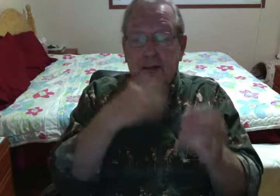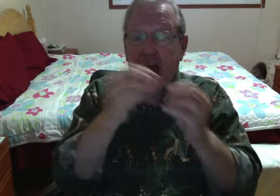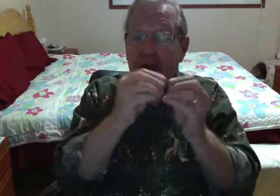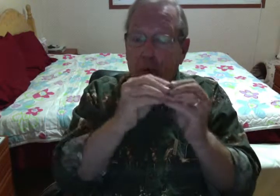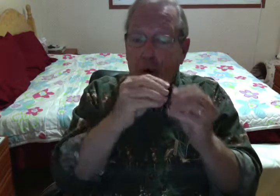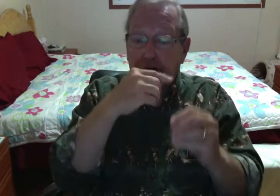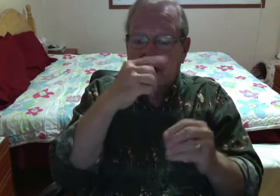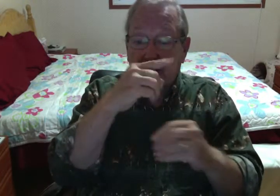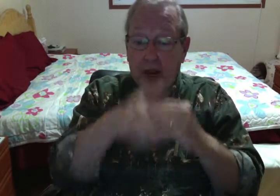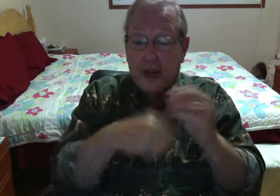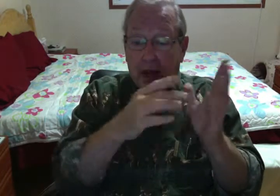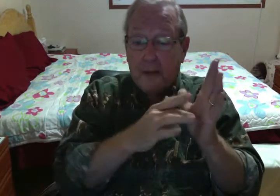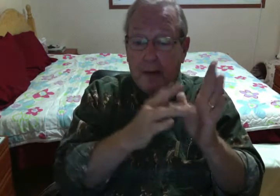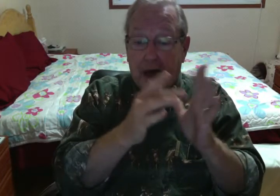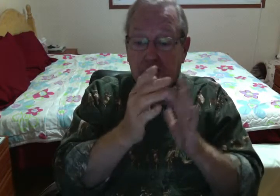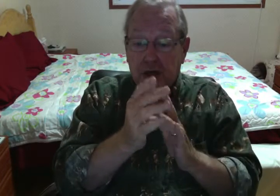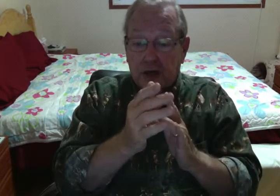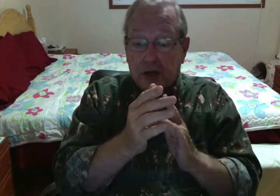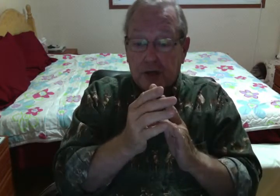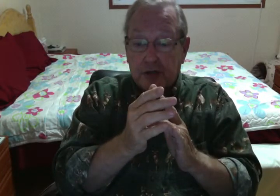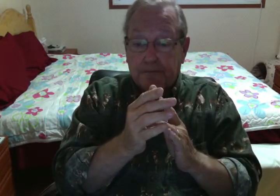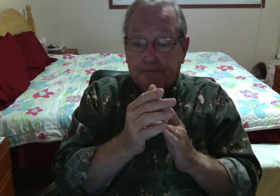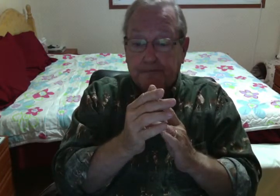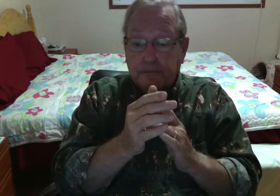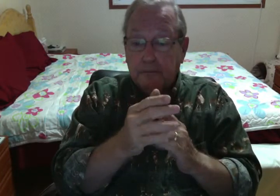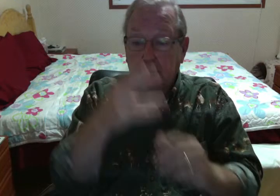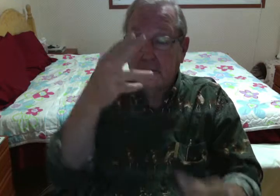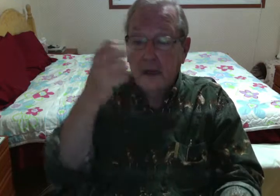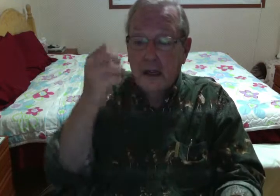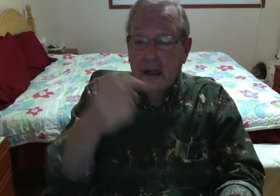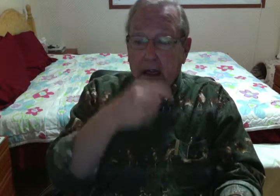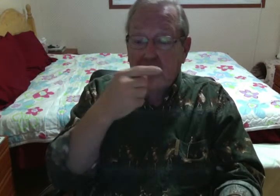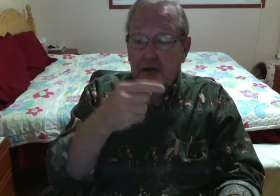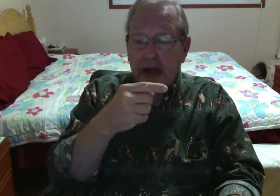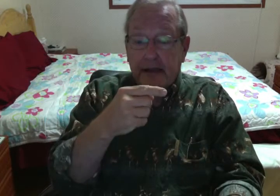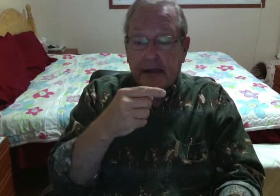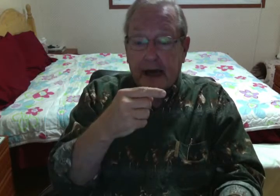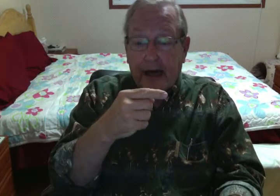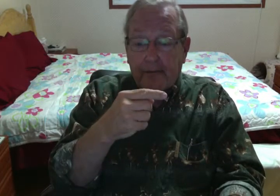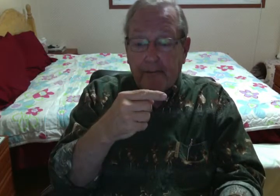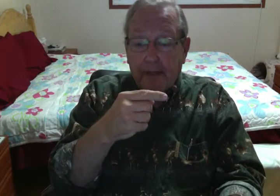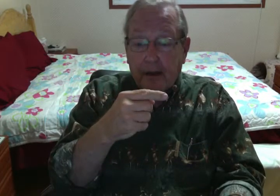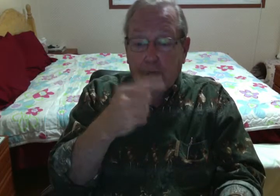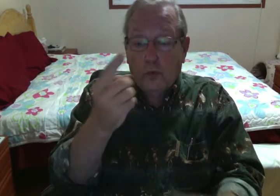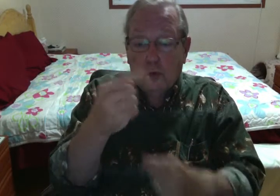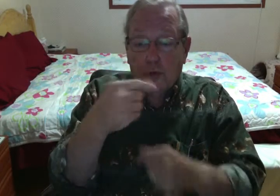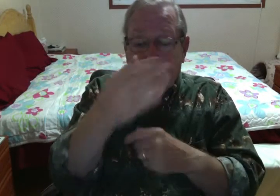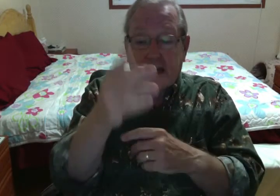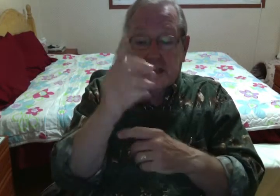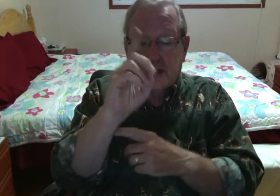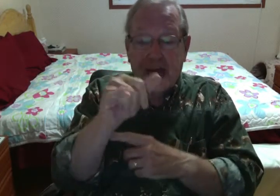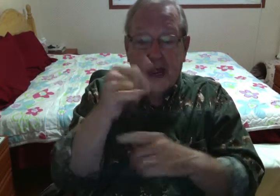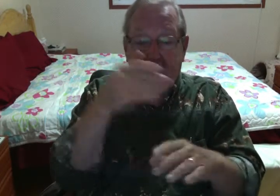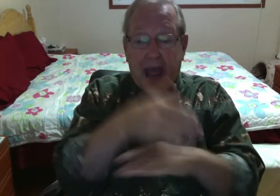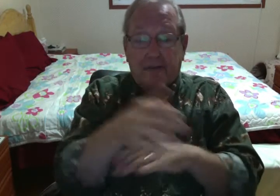had more to say about Jesus. He said, the next day, after